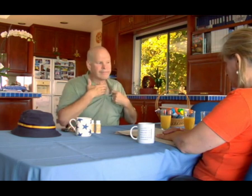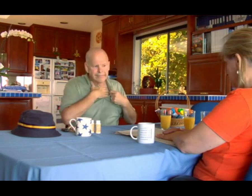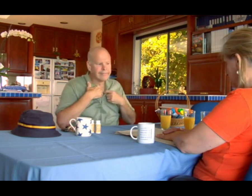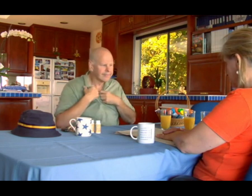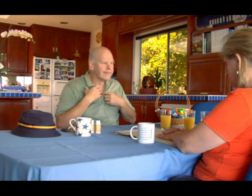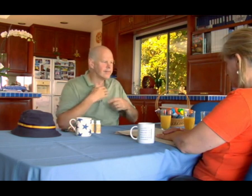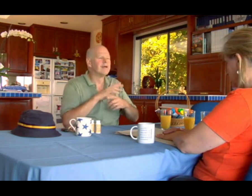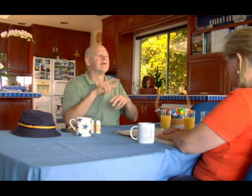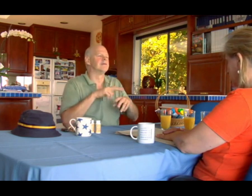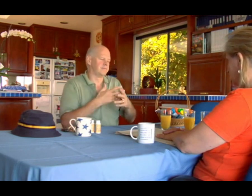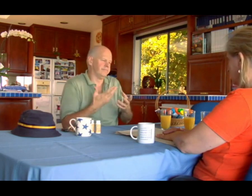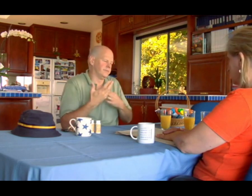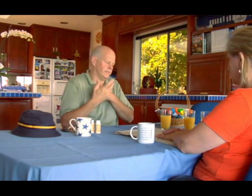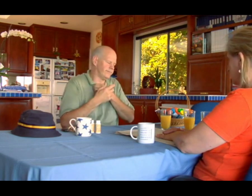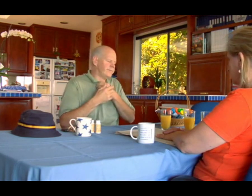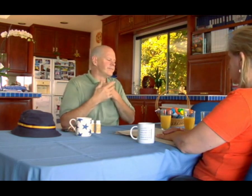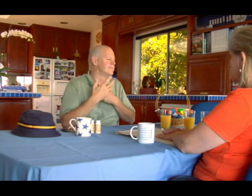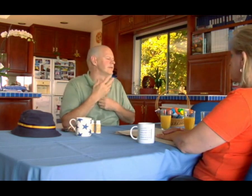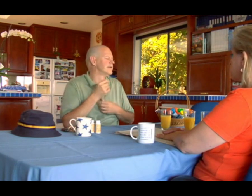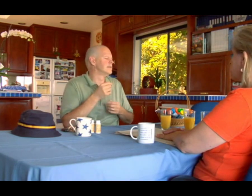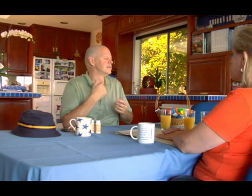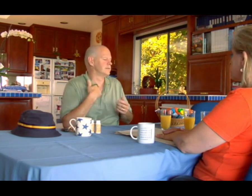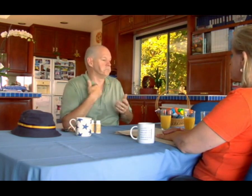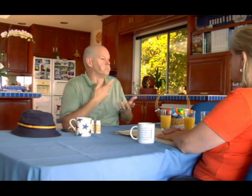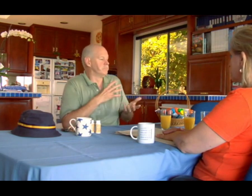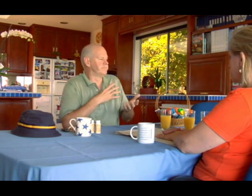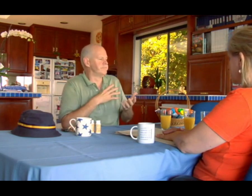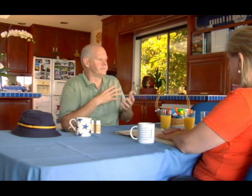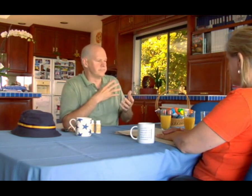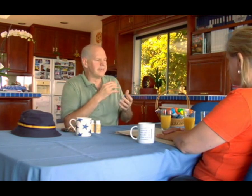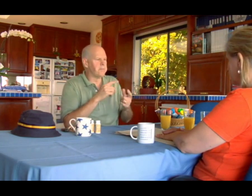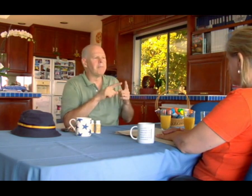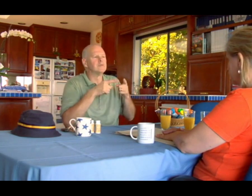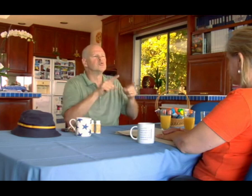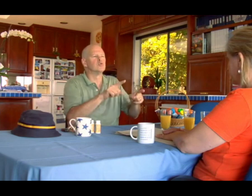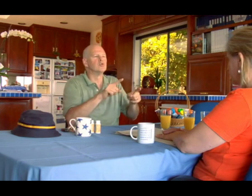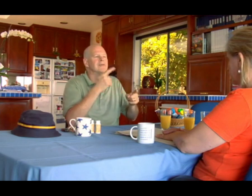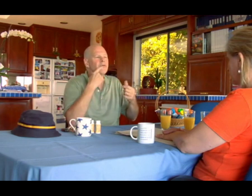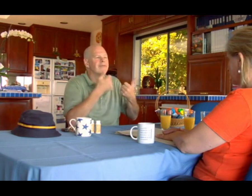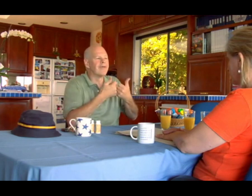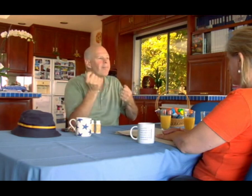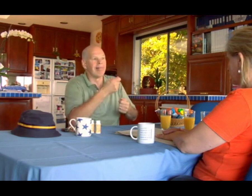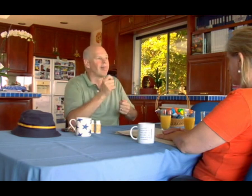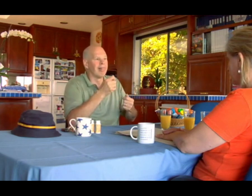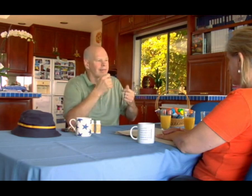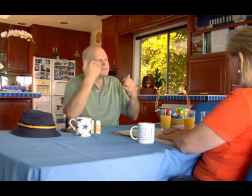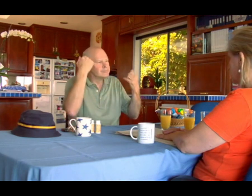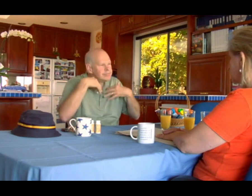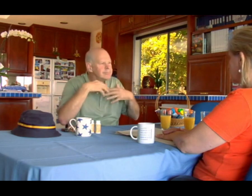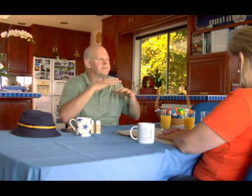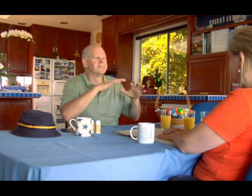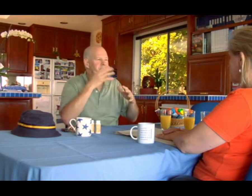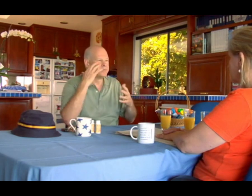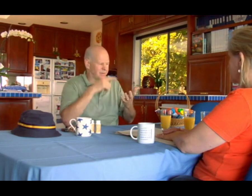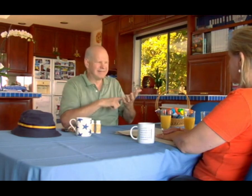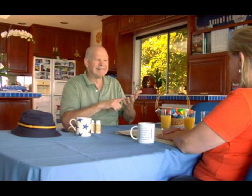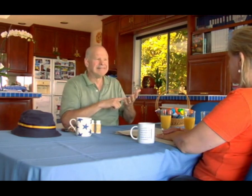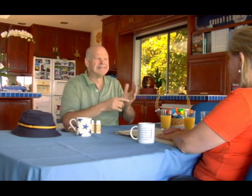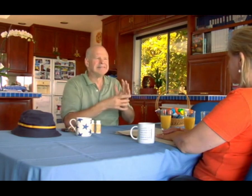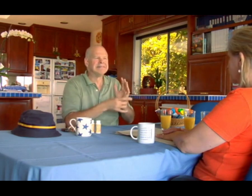head, behind my ears, under my eyes, and other skin under my shirt that is exposed. But while I'm playing tennis, I will sweat. So